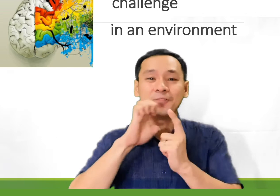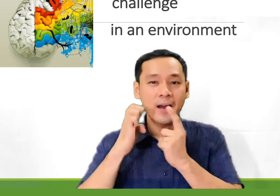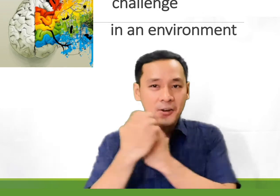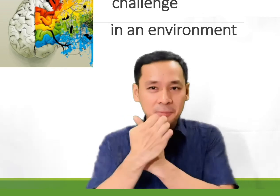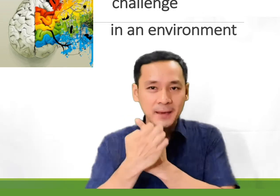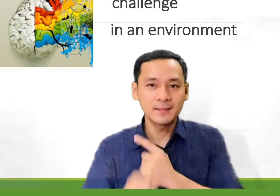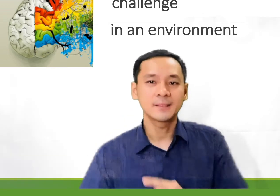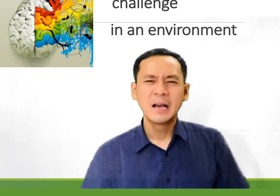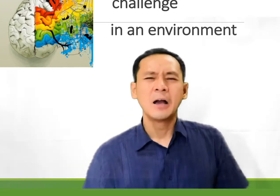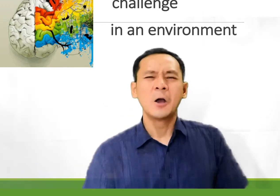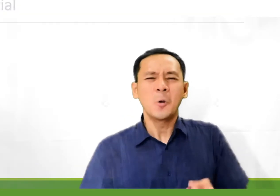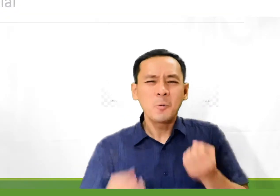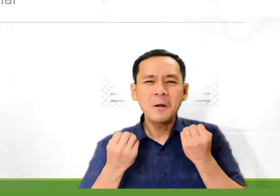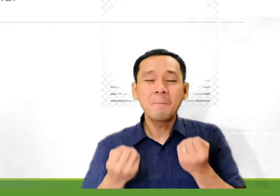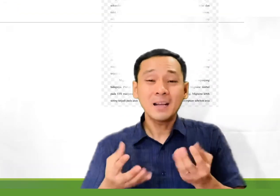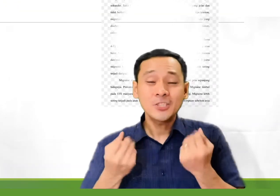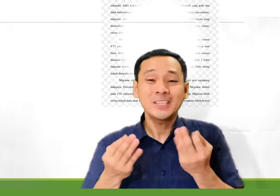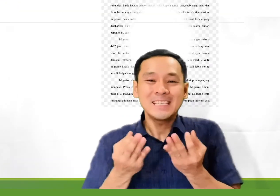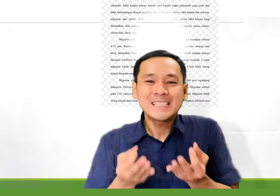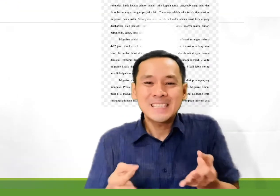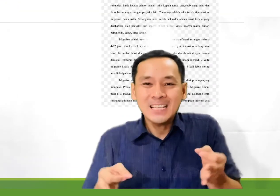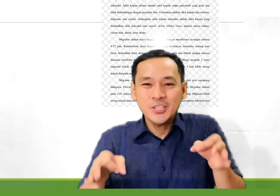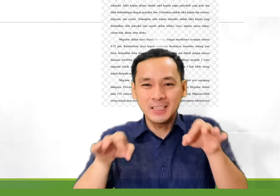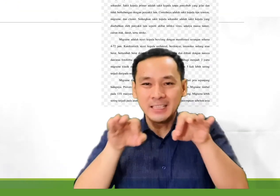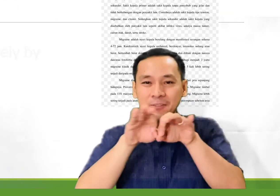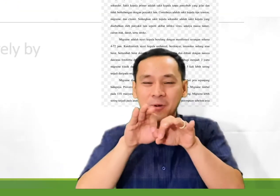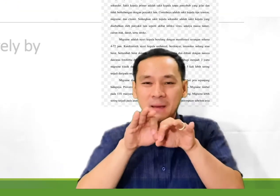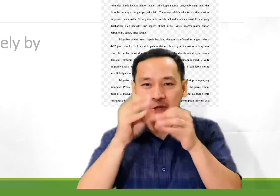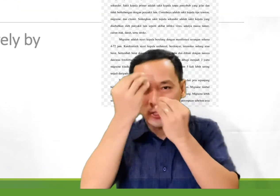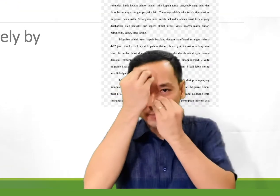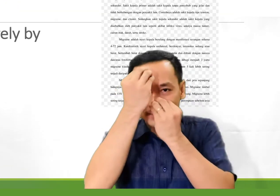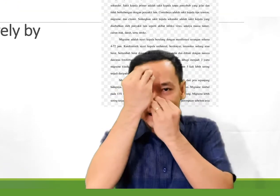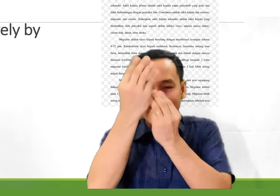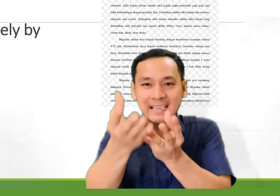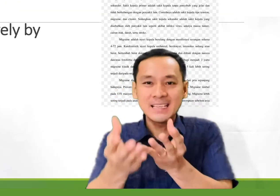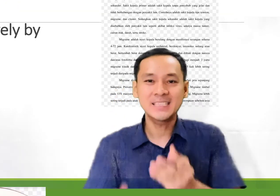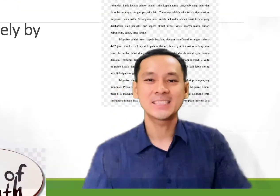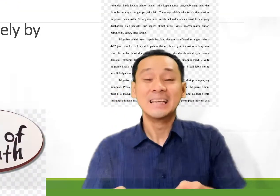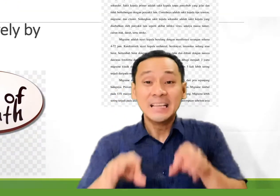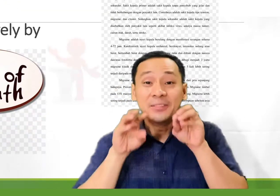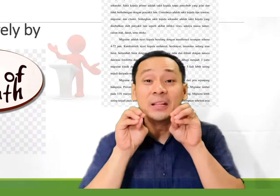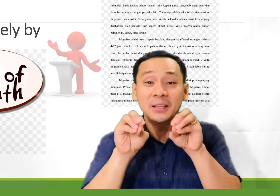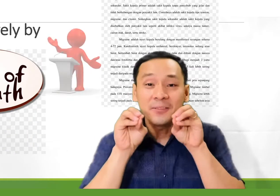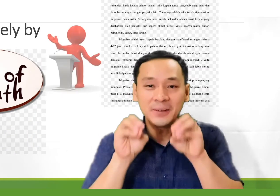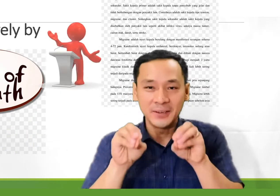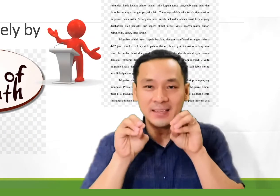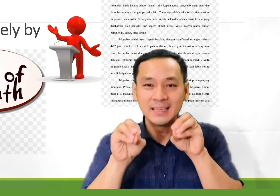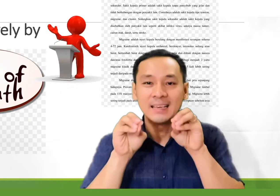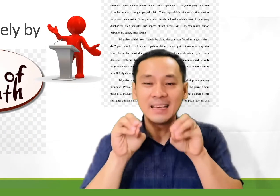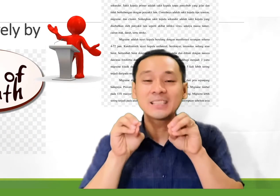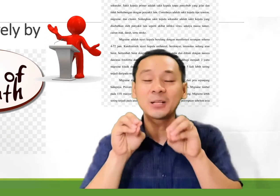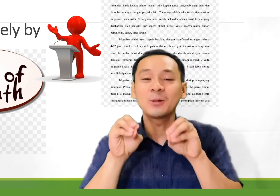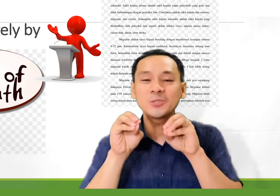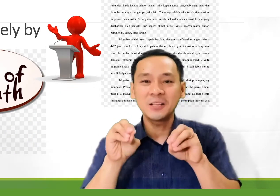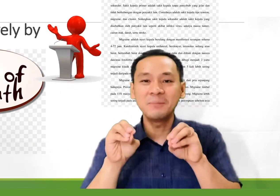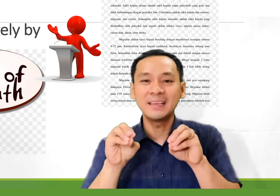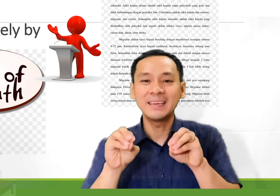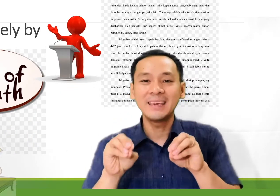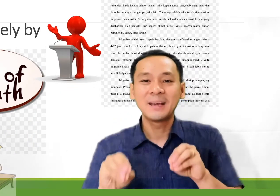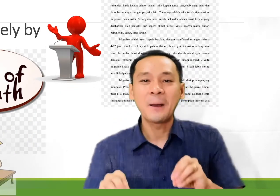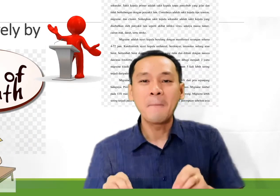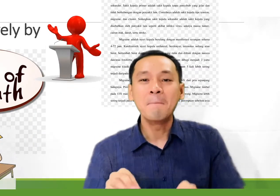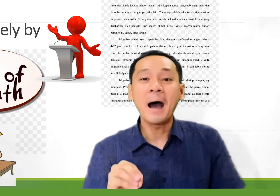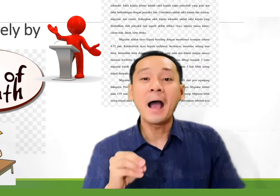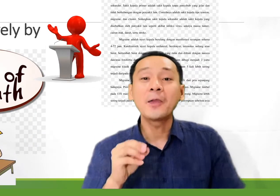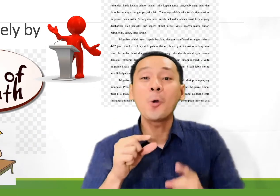in an environment where much essential information is delivered